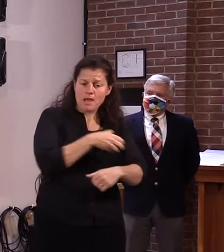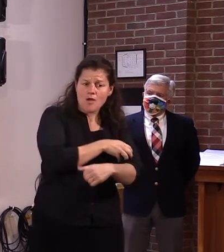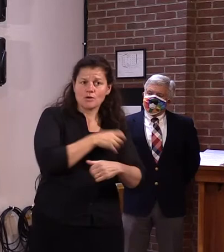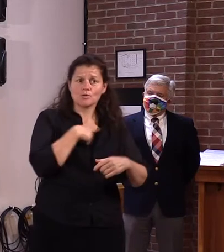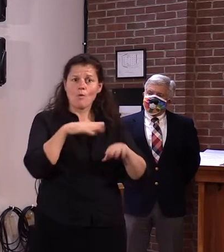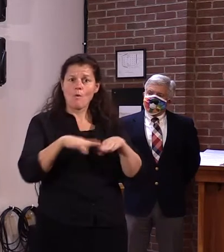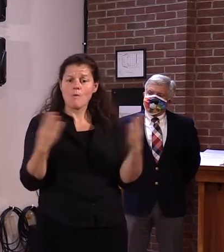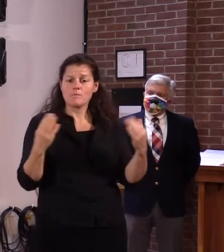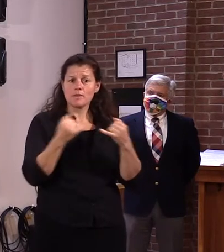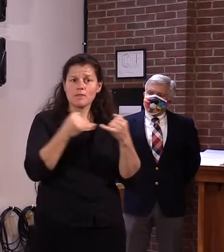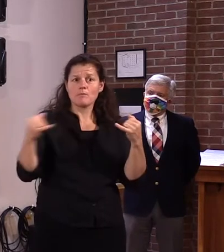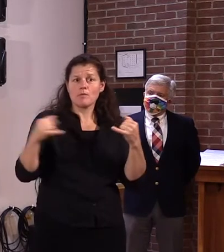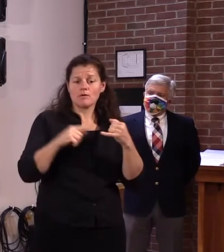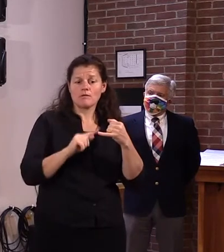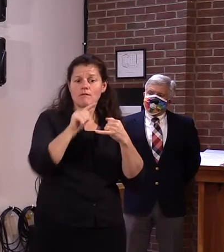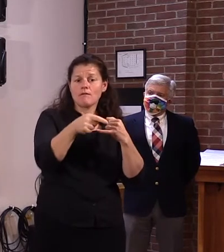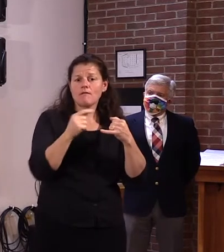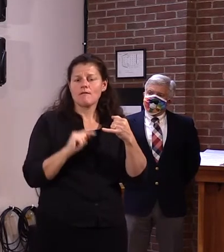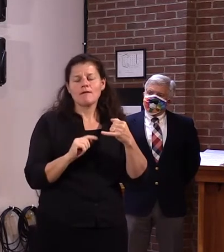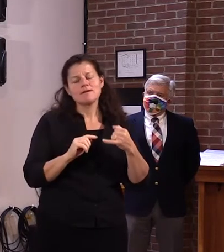to country or province.